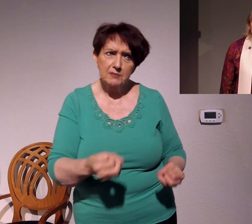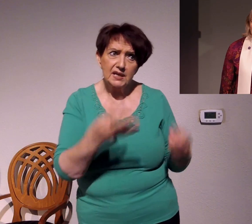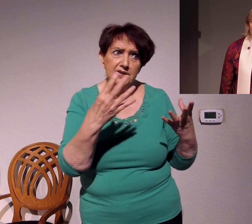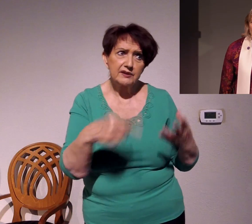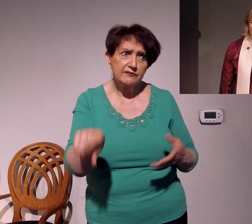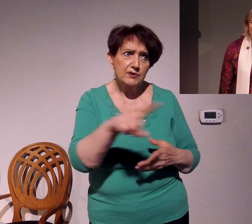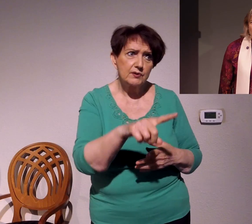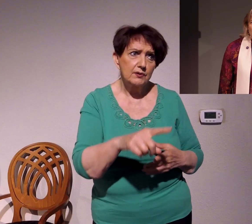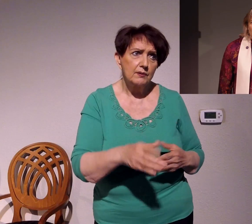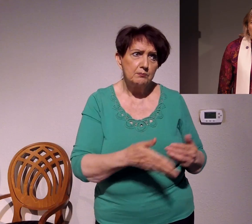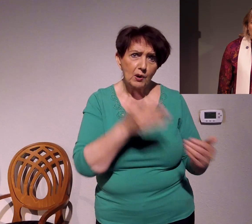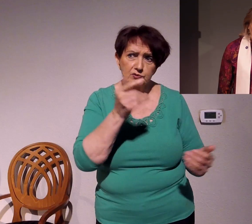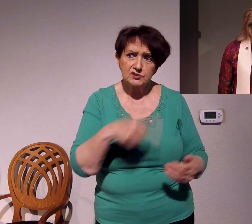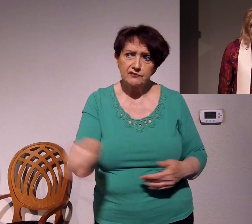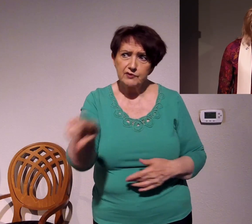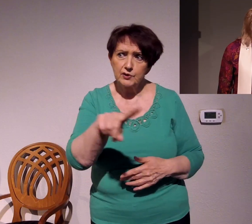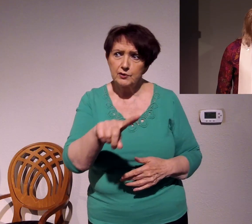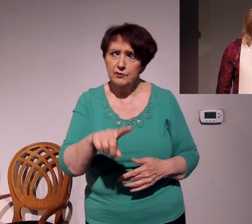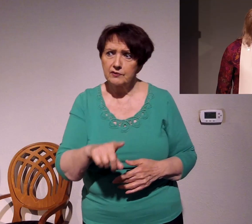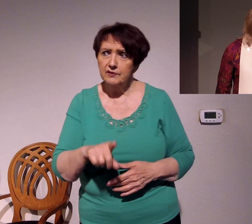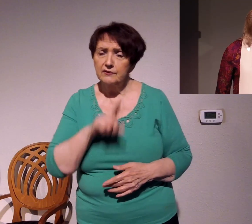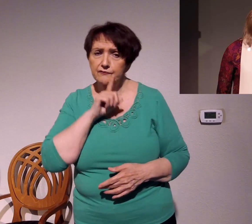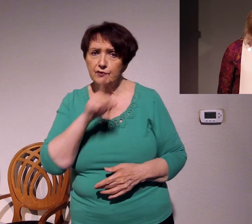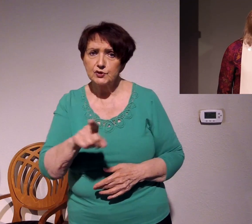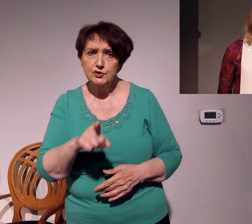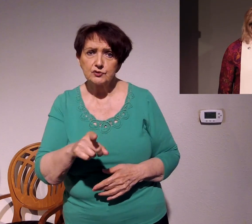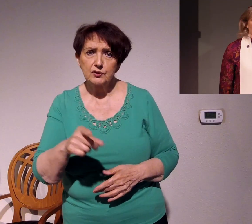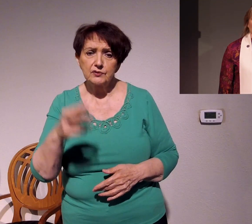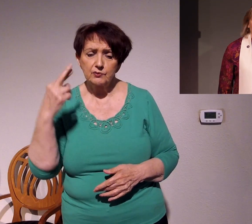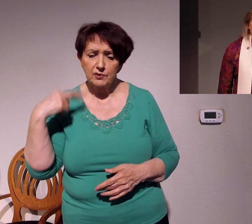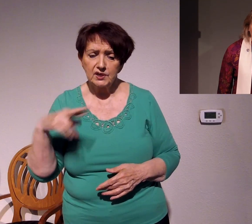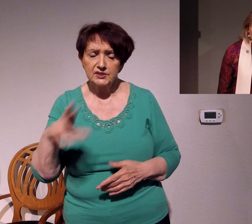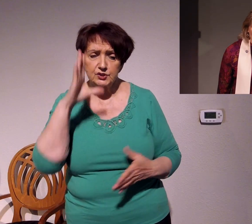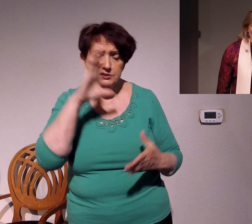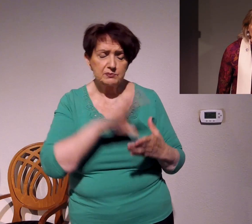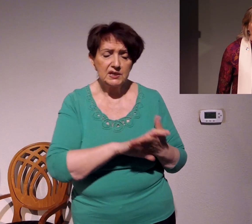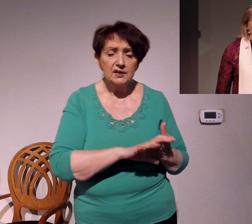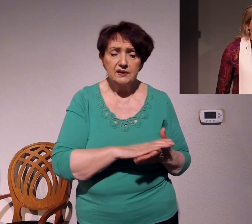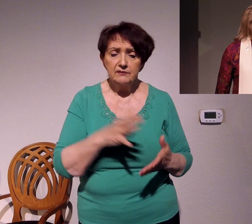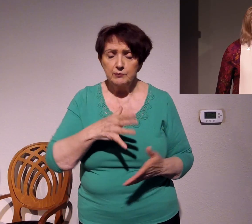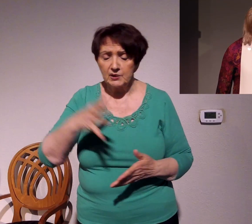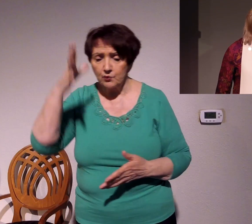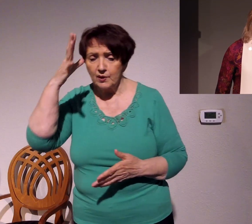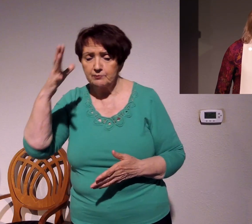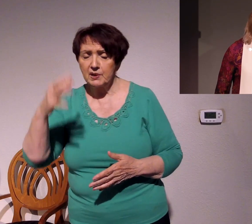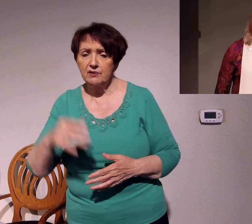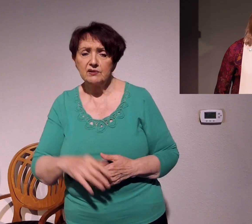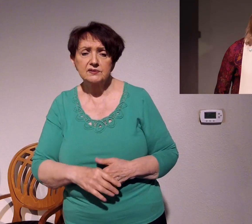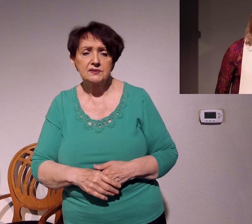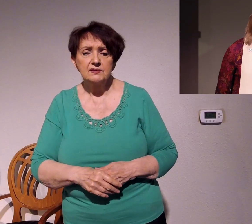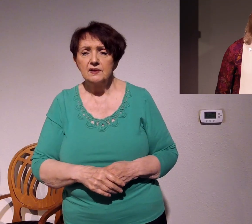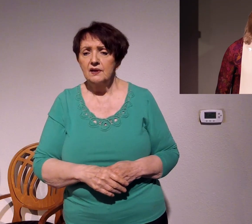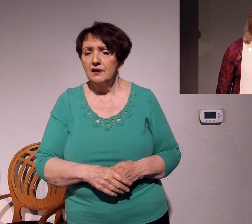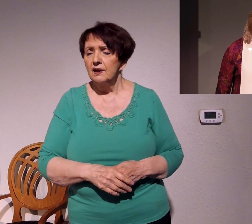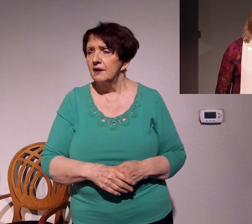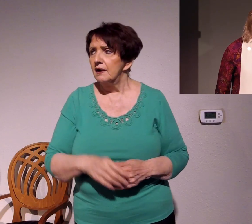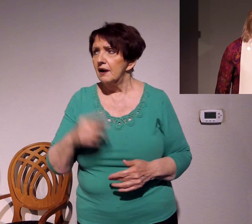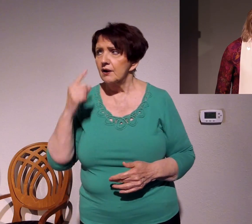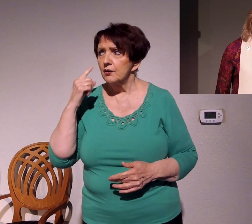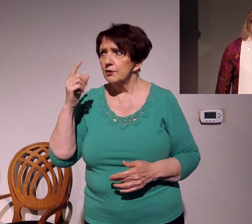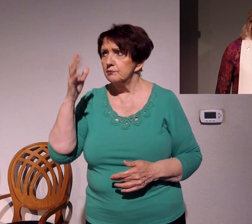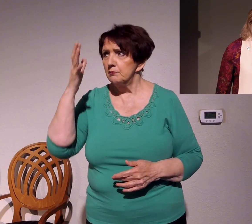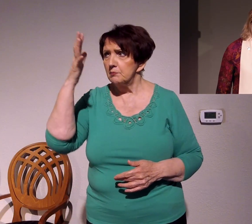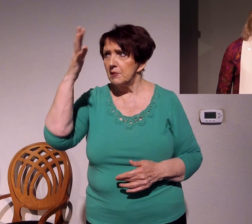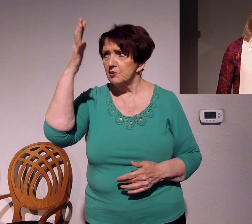most of you, certainly the religious belief and my grandparents, I heard my grandfather talk about that